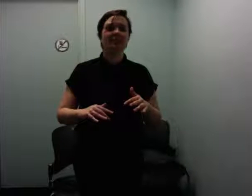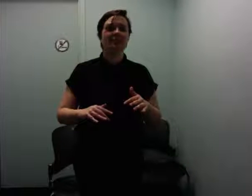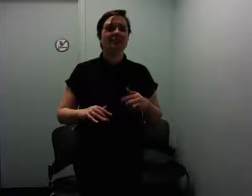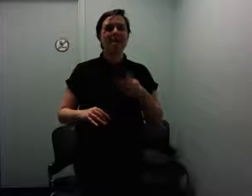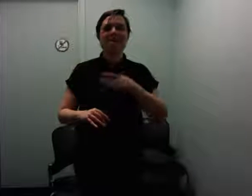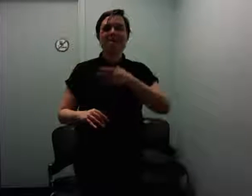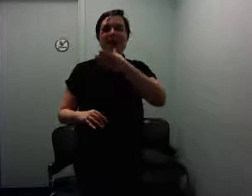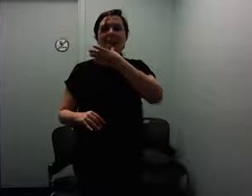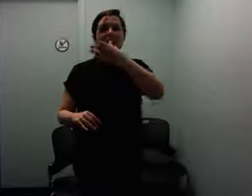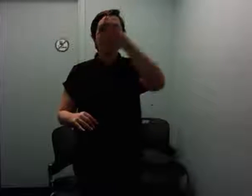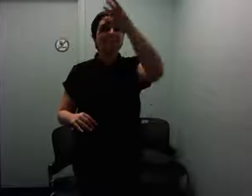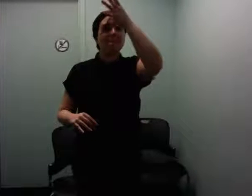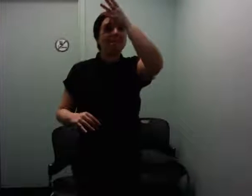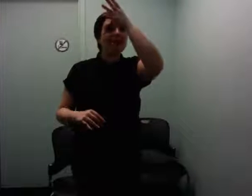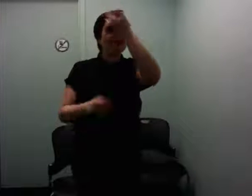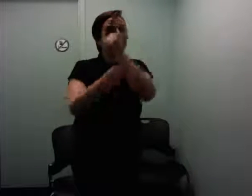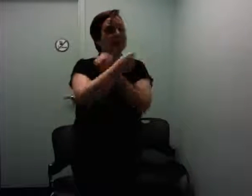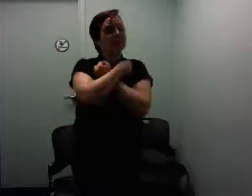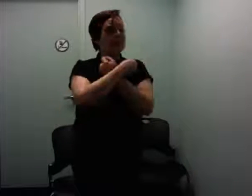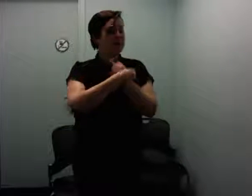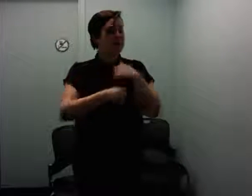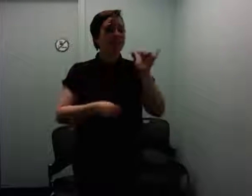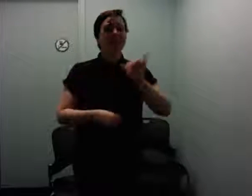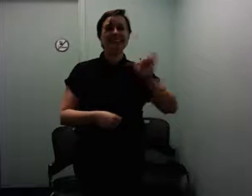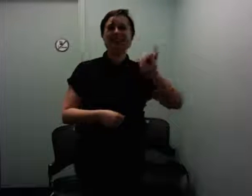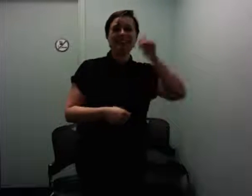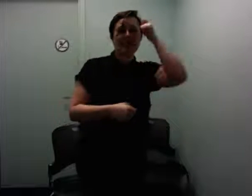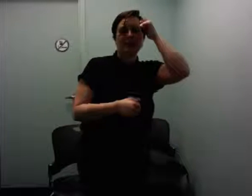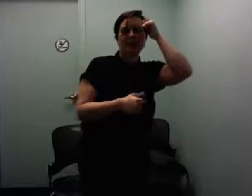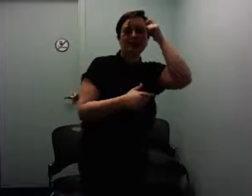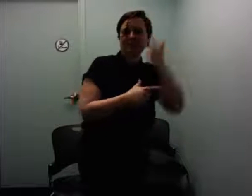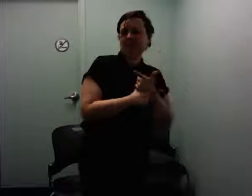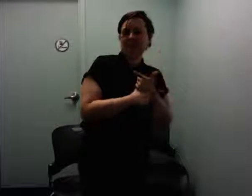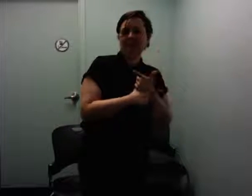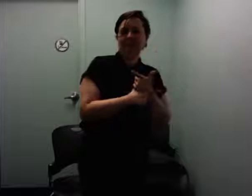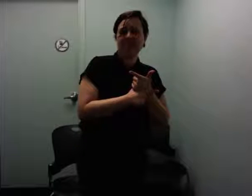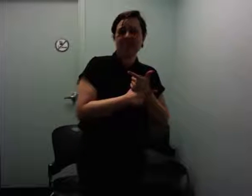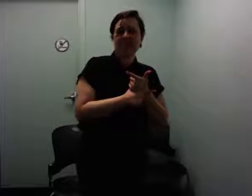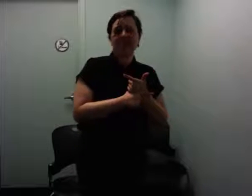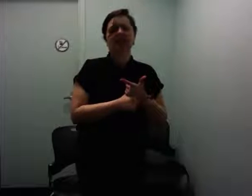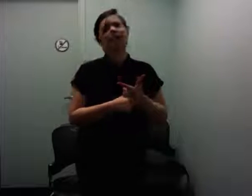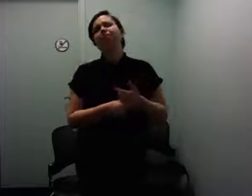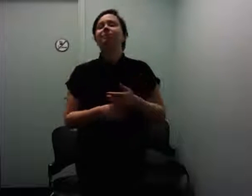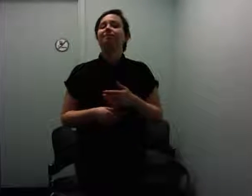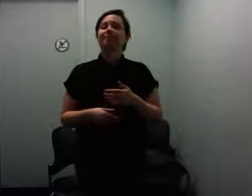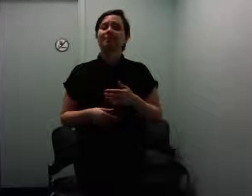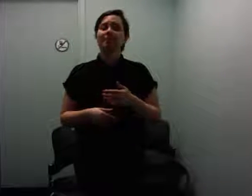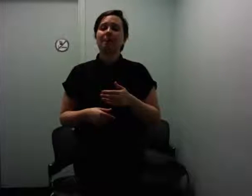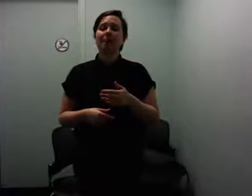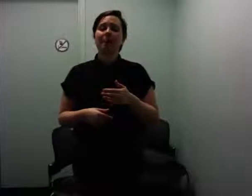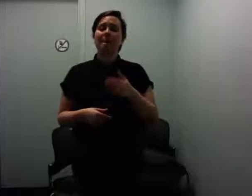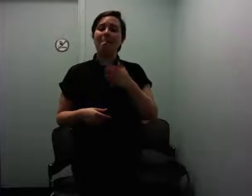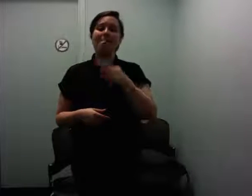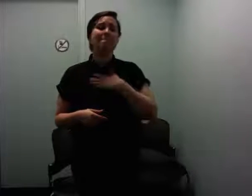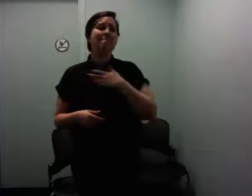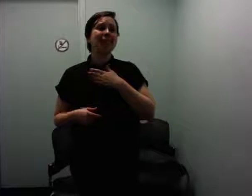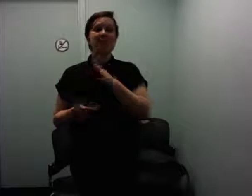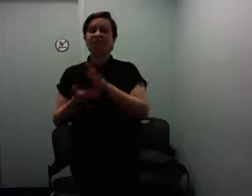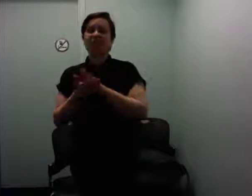daughter. My school did not limit me because I was a girl. My